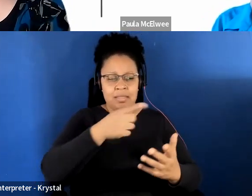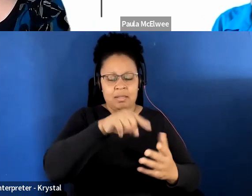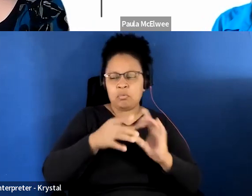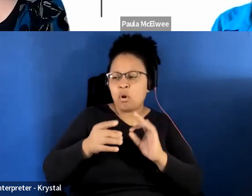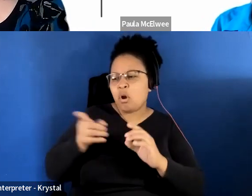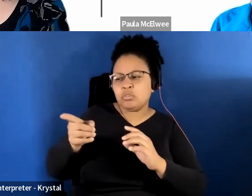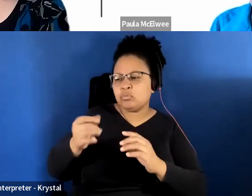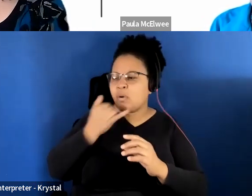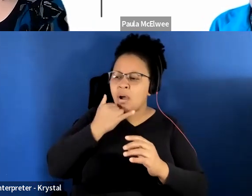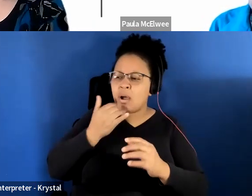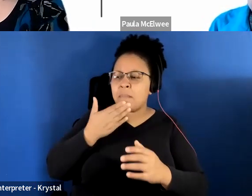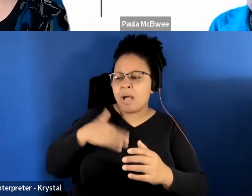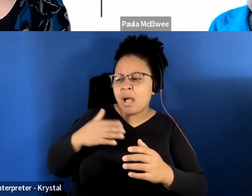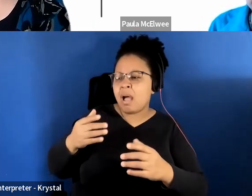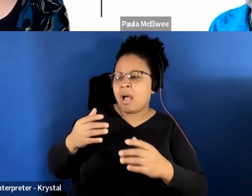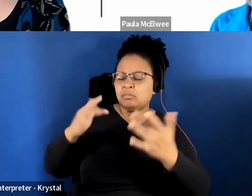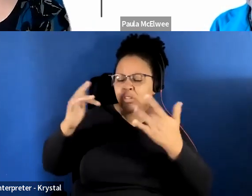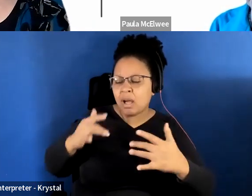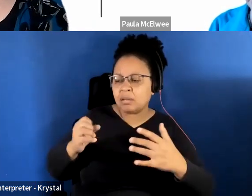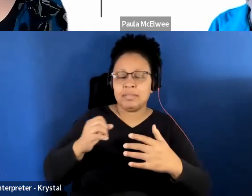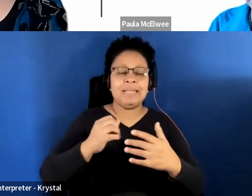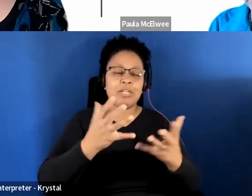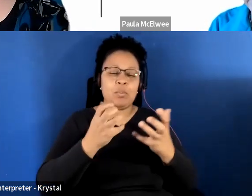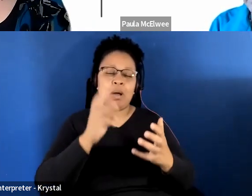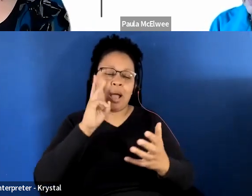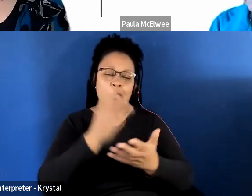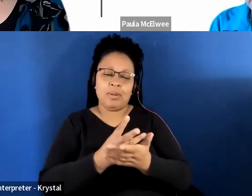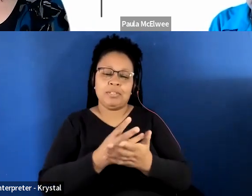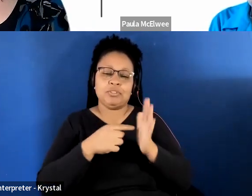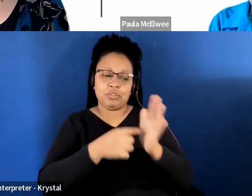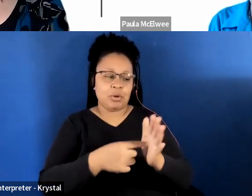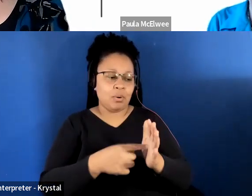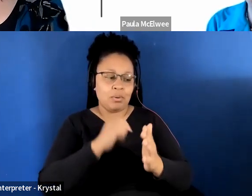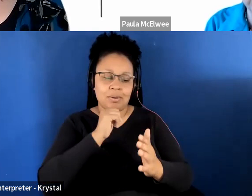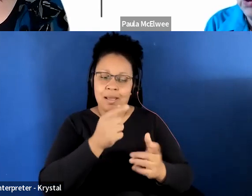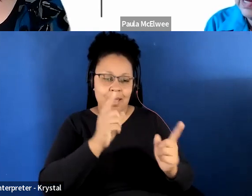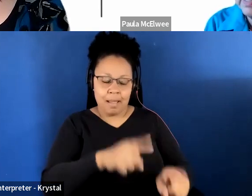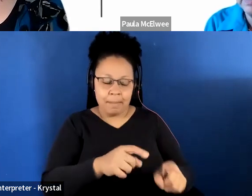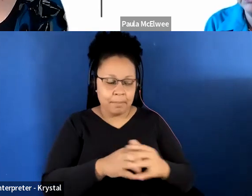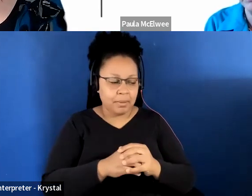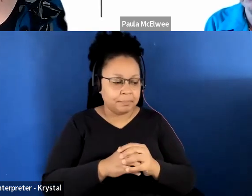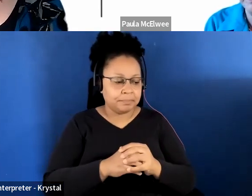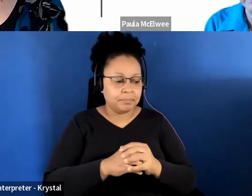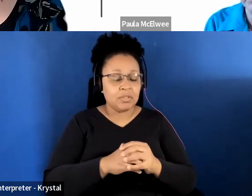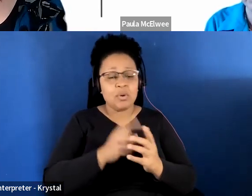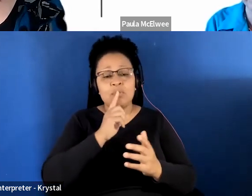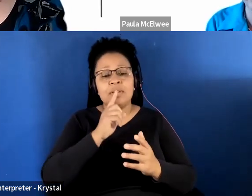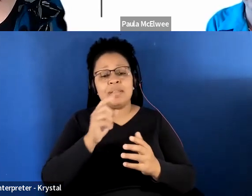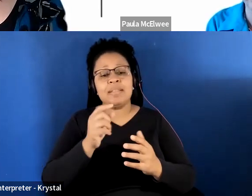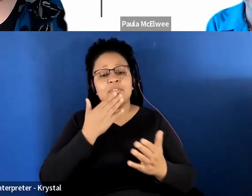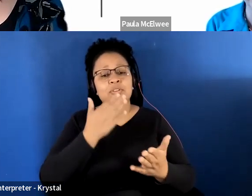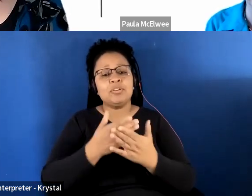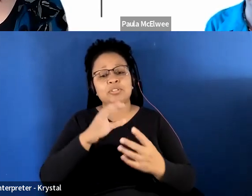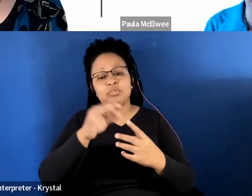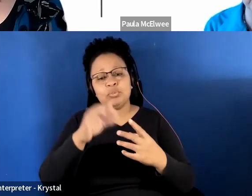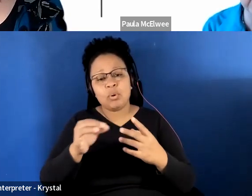have a witness to make sure that that's not the situation. Yeah, that's certainly another choice that you can make at your